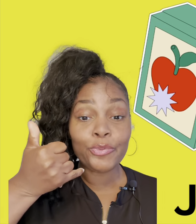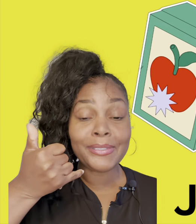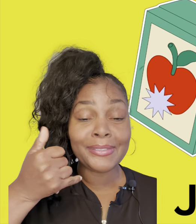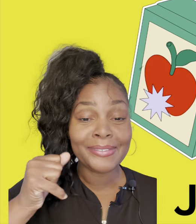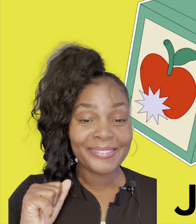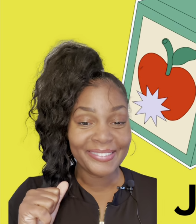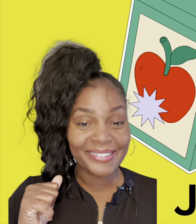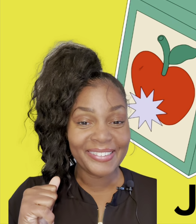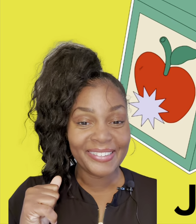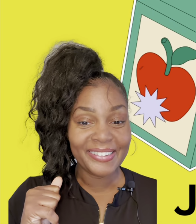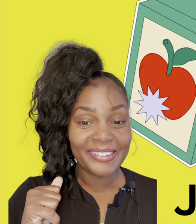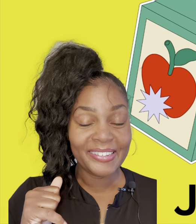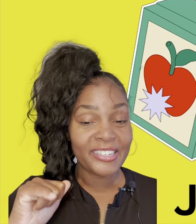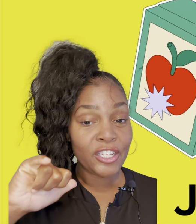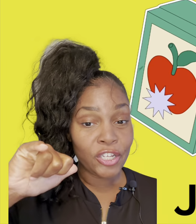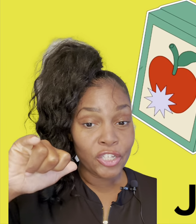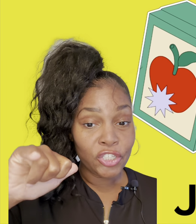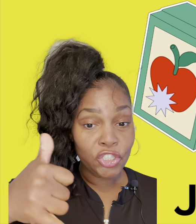juice,